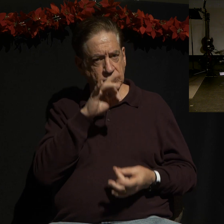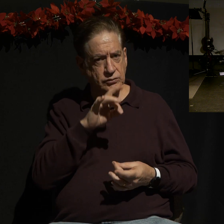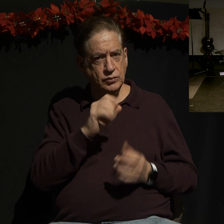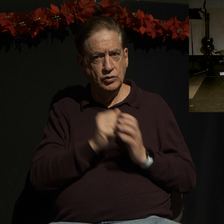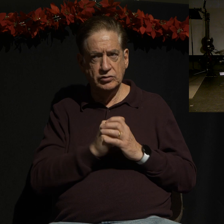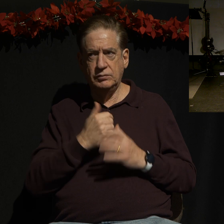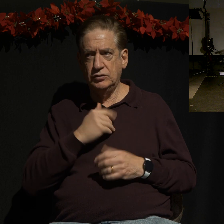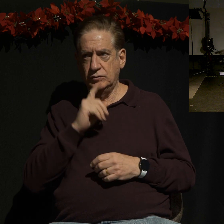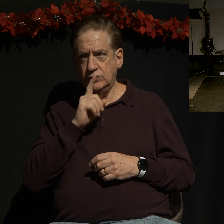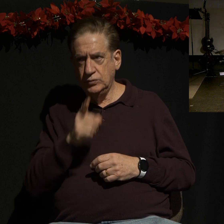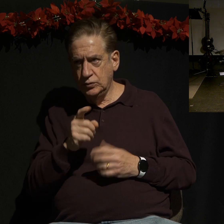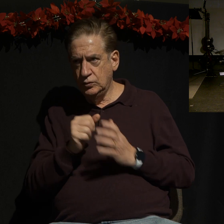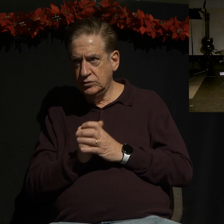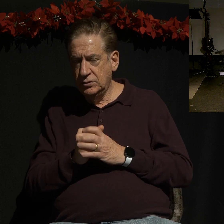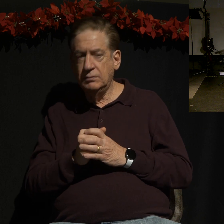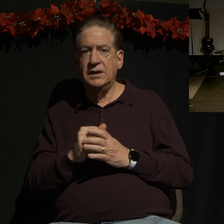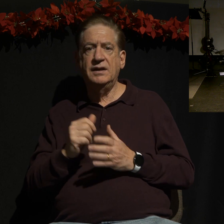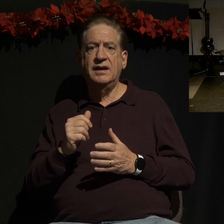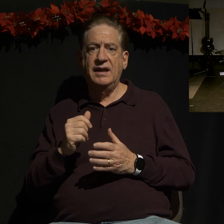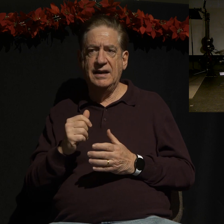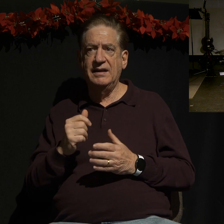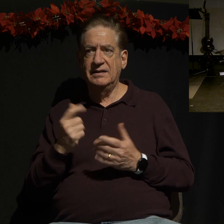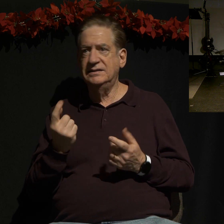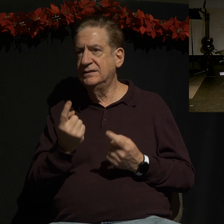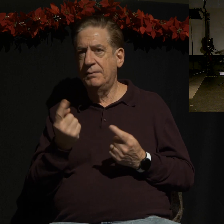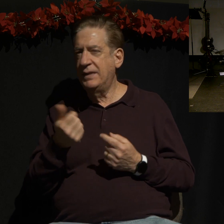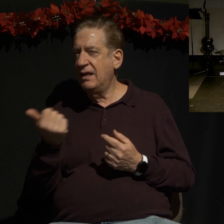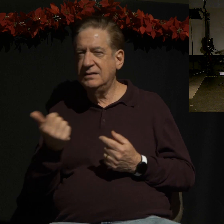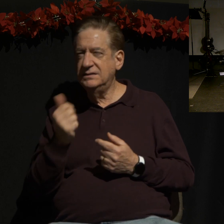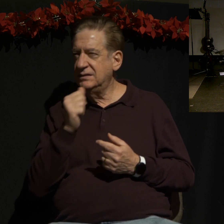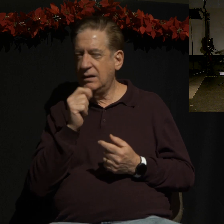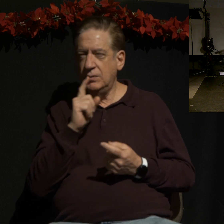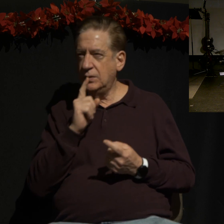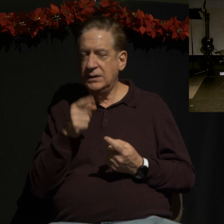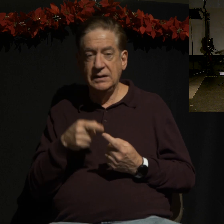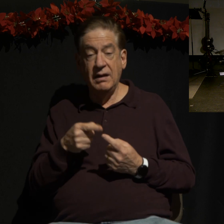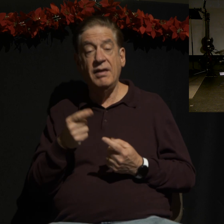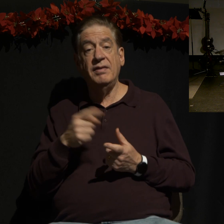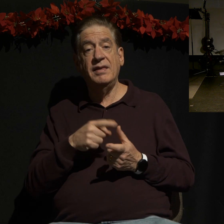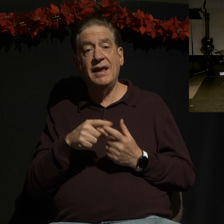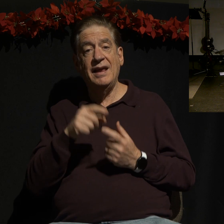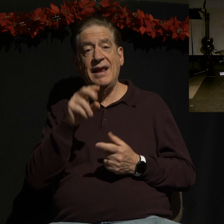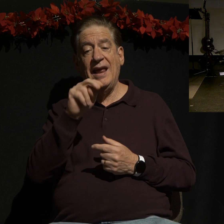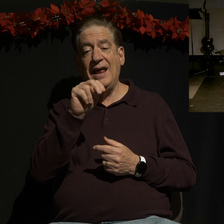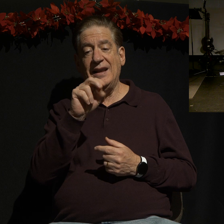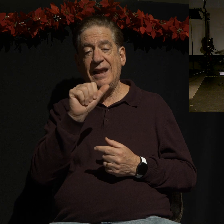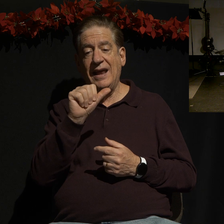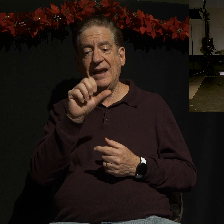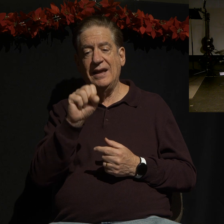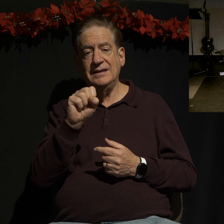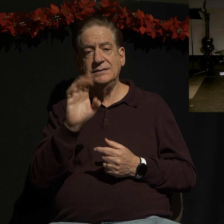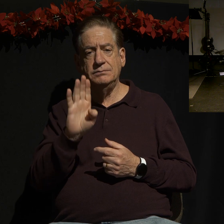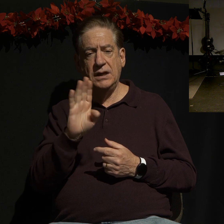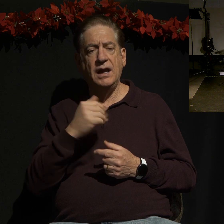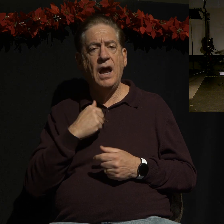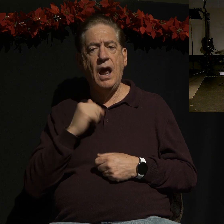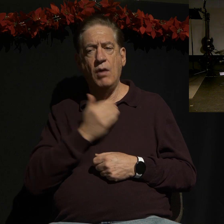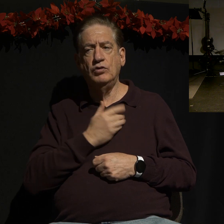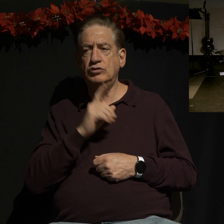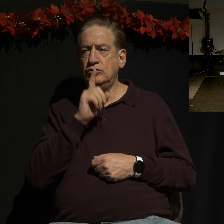this is our true worship, implying something else is not quite what it is. And then the NASB, our true and proper